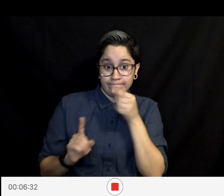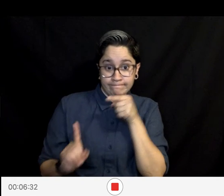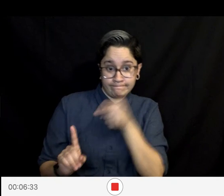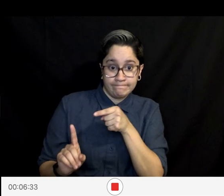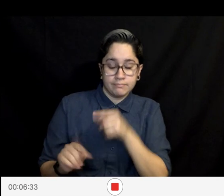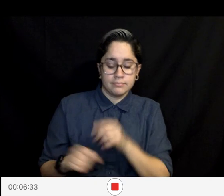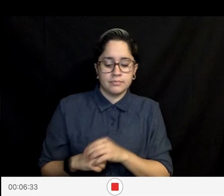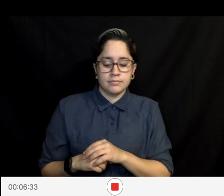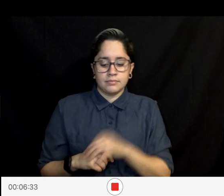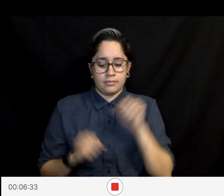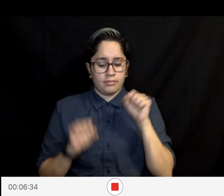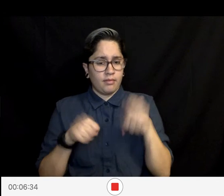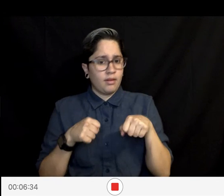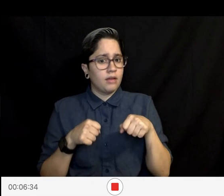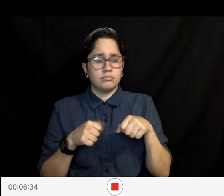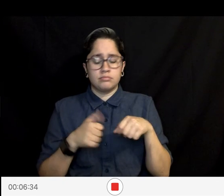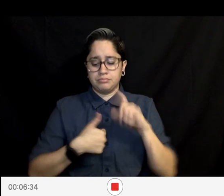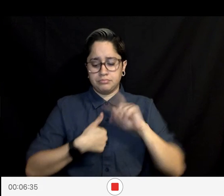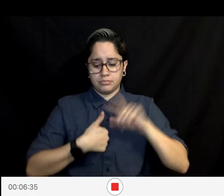shown here.